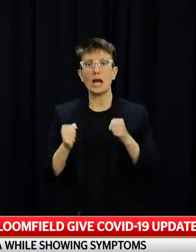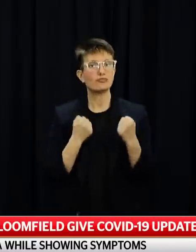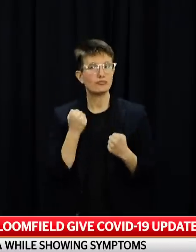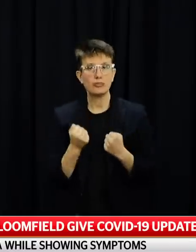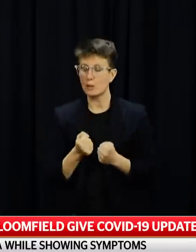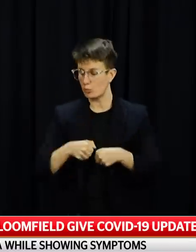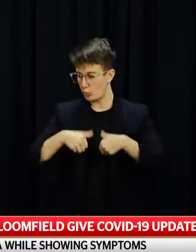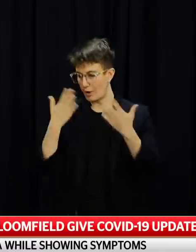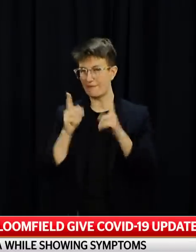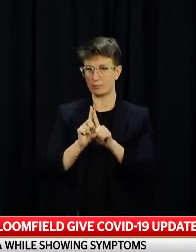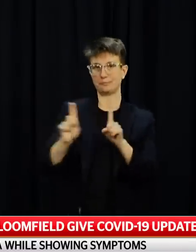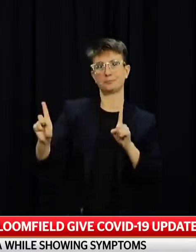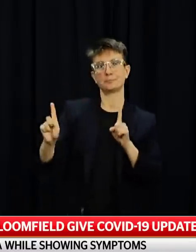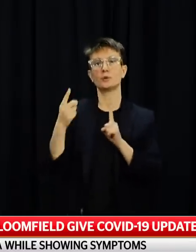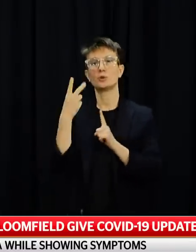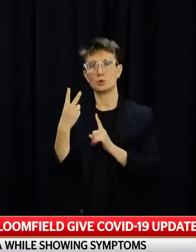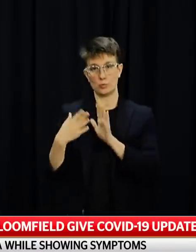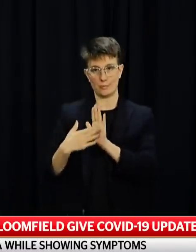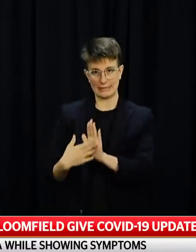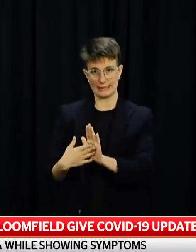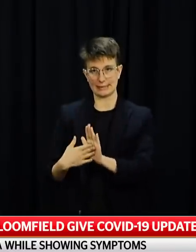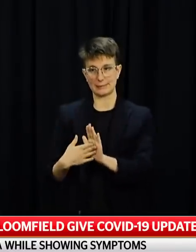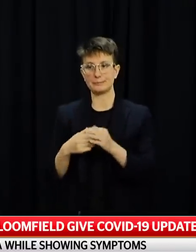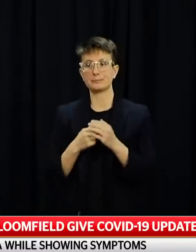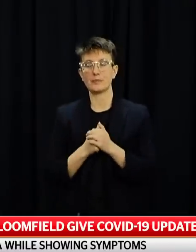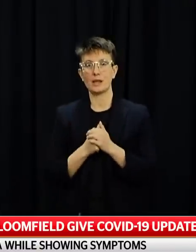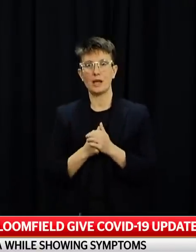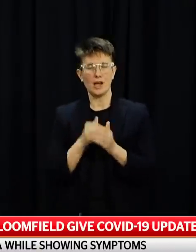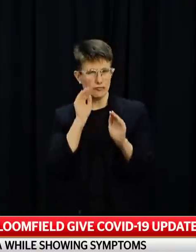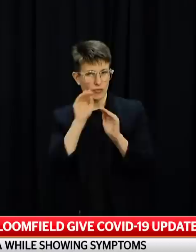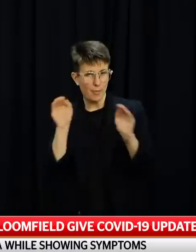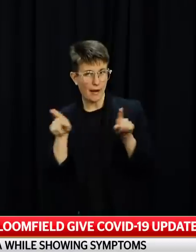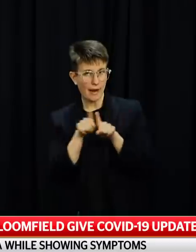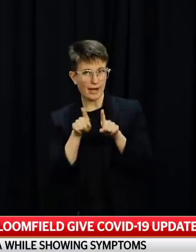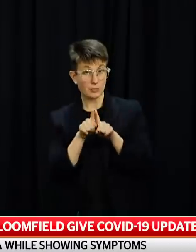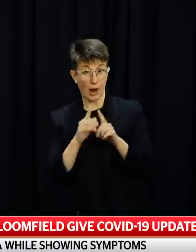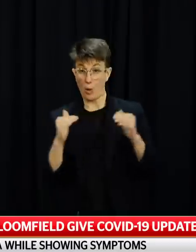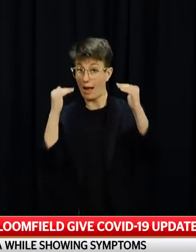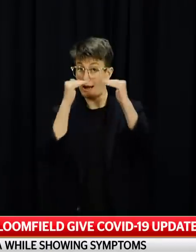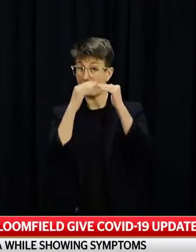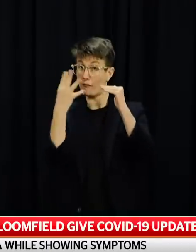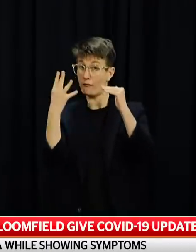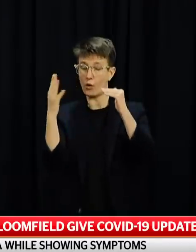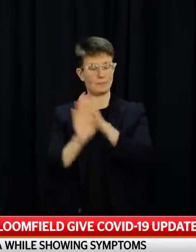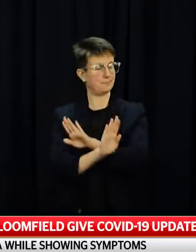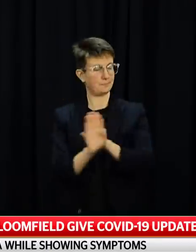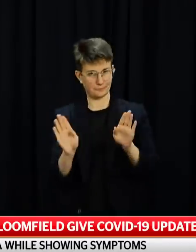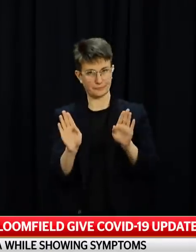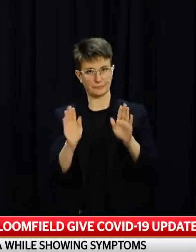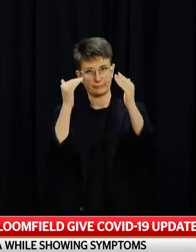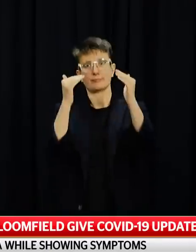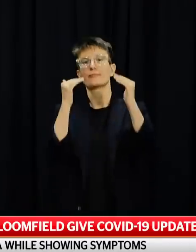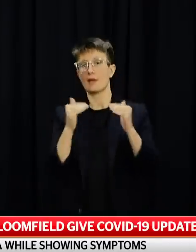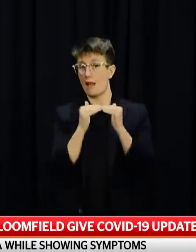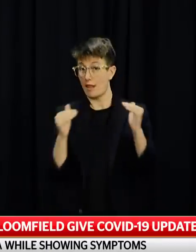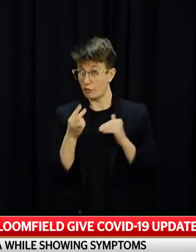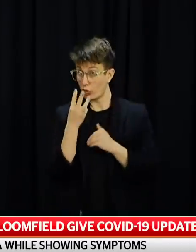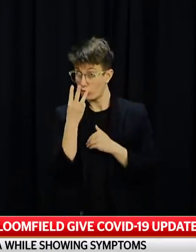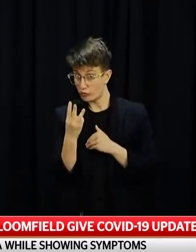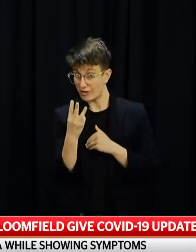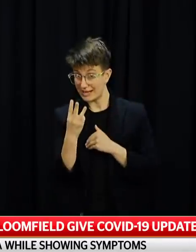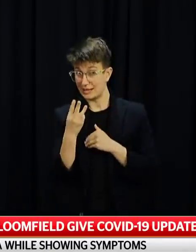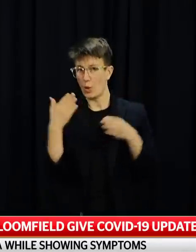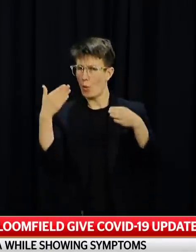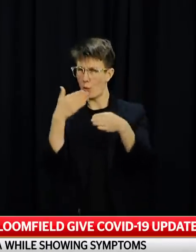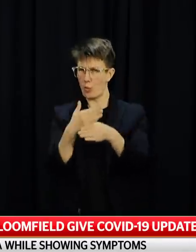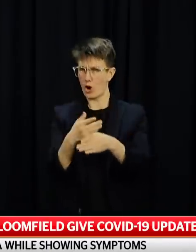workplaces, because of level 3, of course, was different to level 4. Workplaces should only open if workers cannot work from